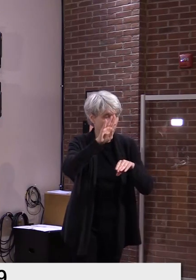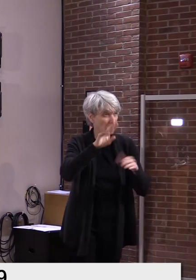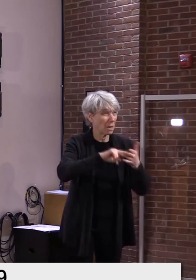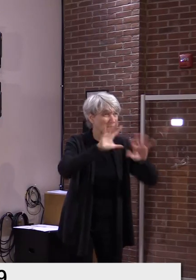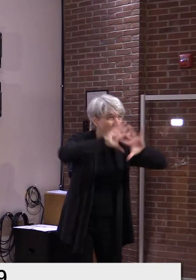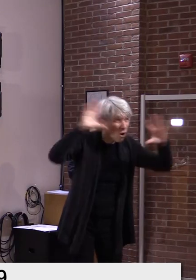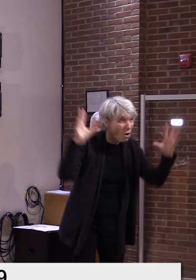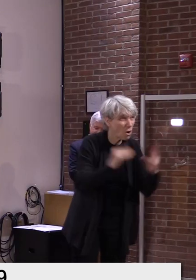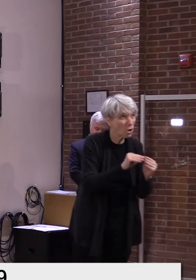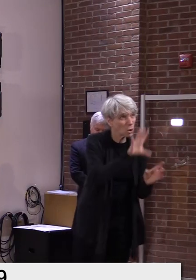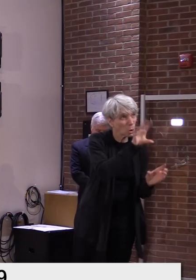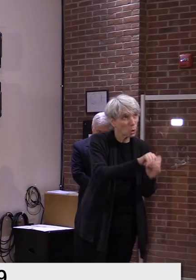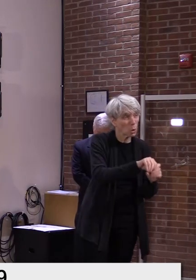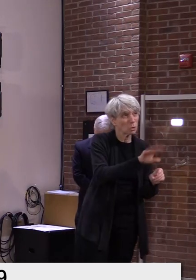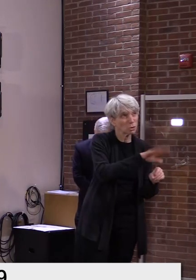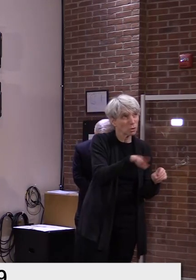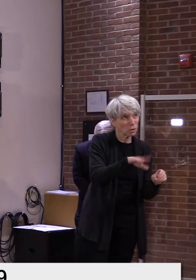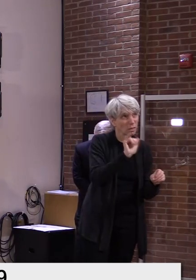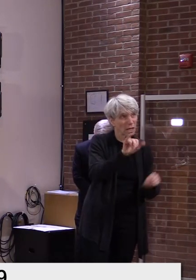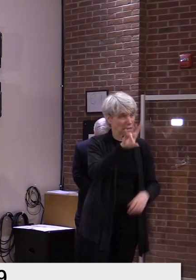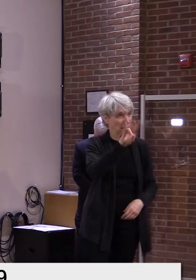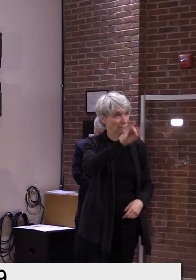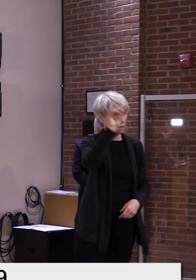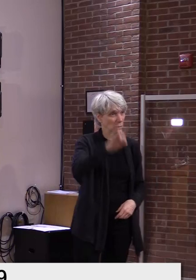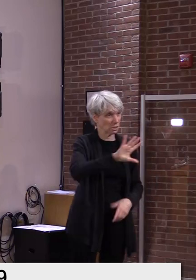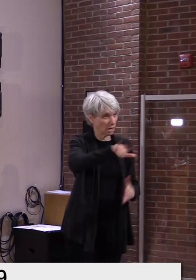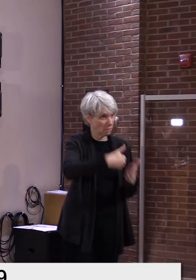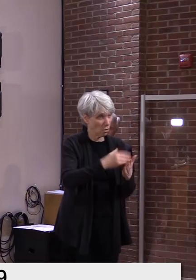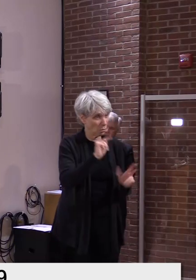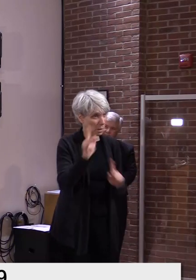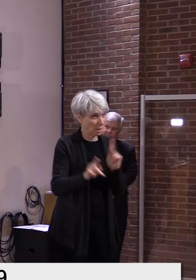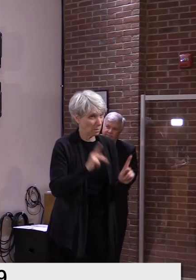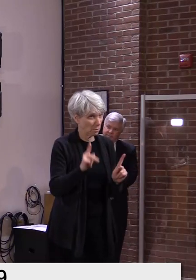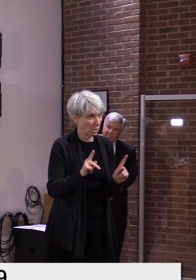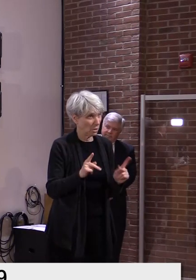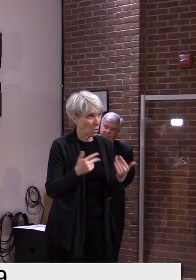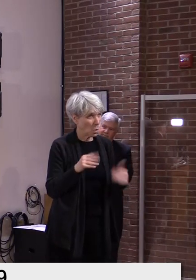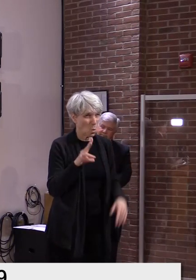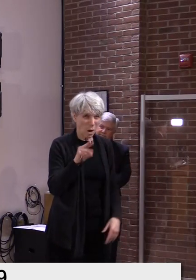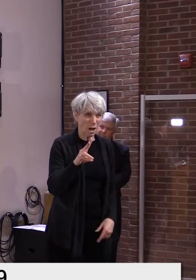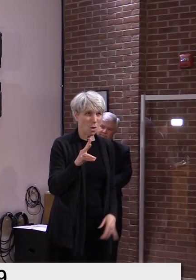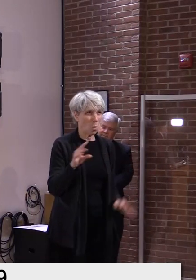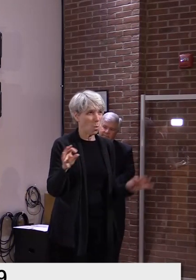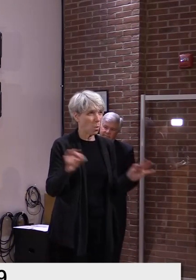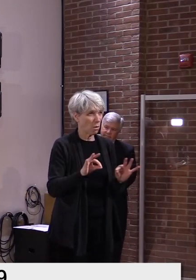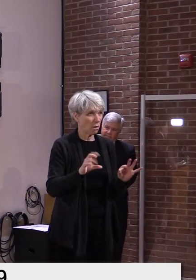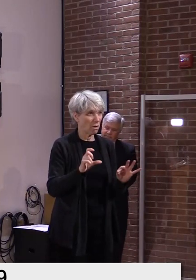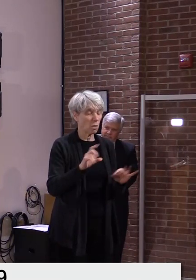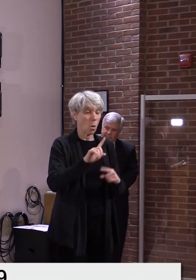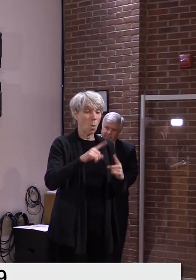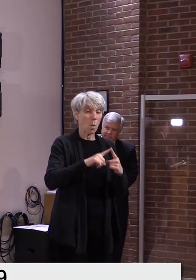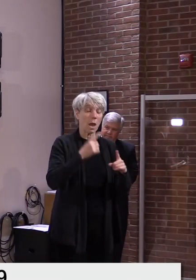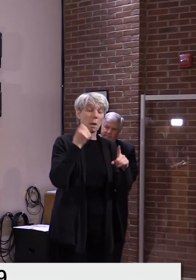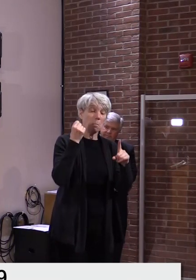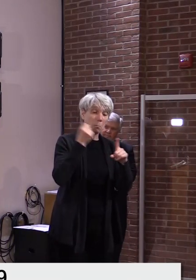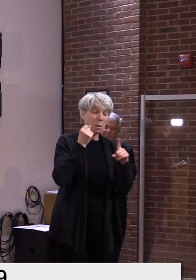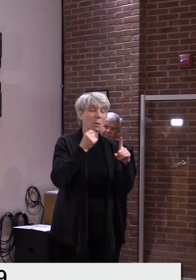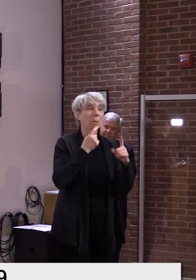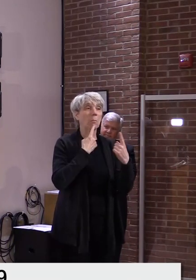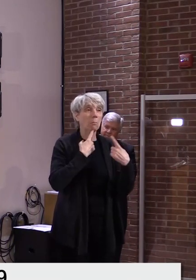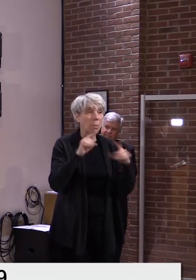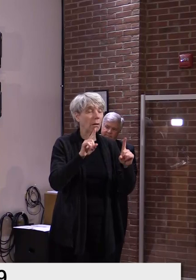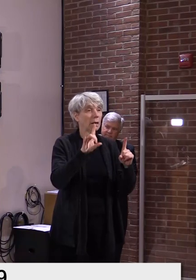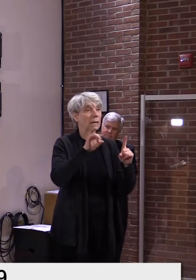incredible achievement and something we should all be proud of when we do indeed hit it. As I said on